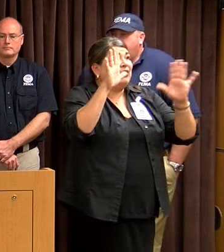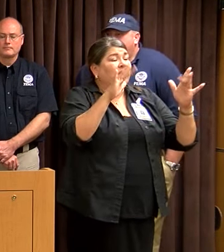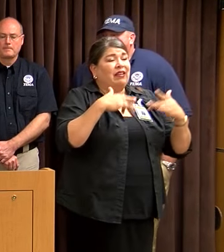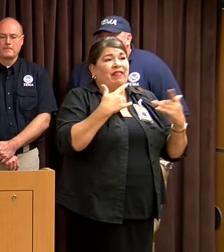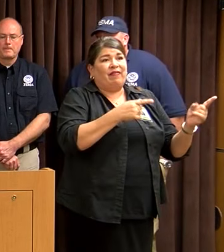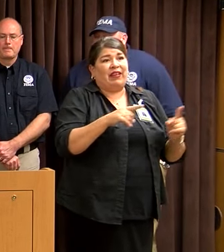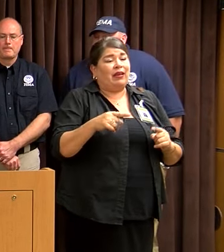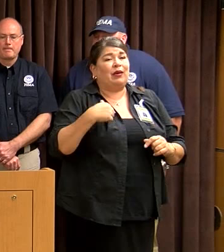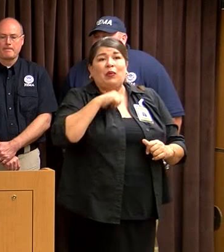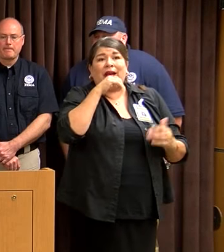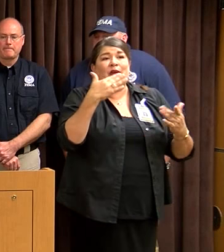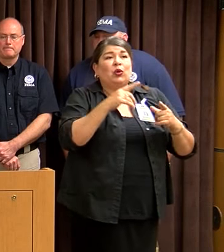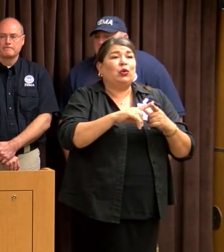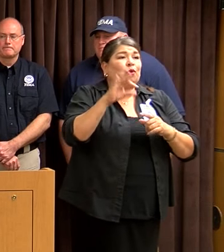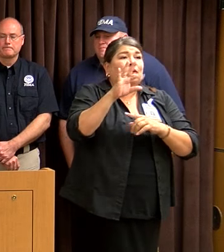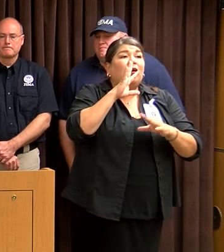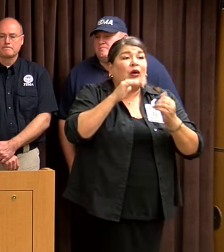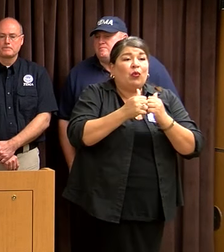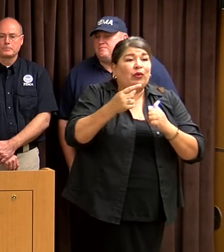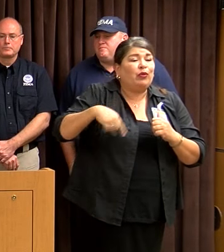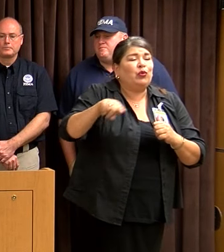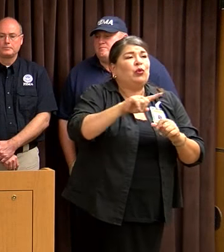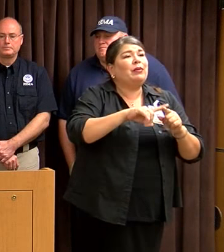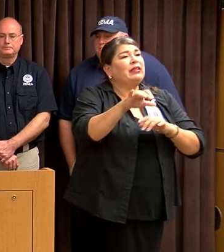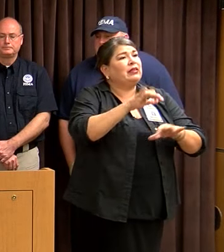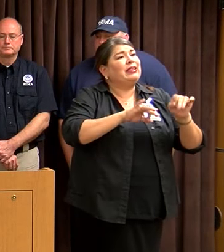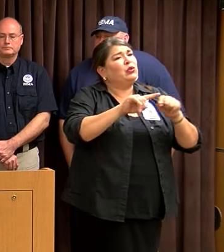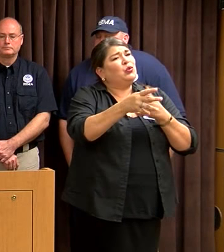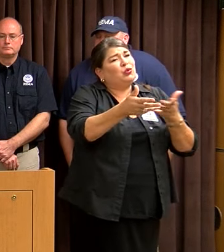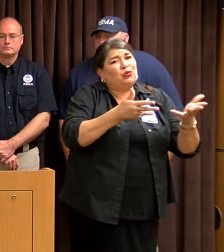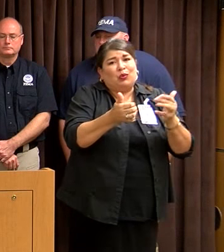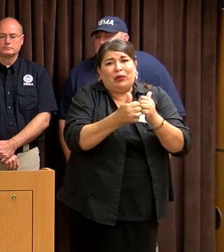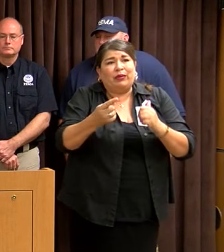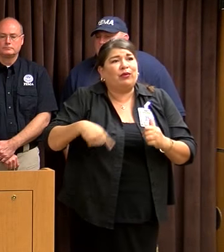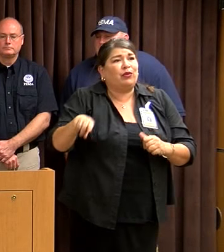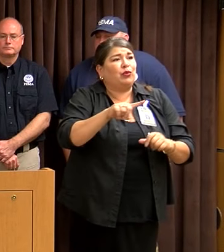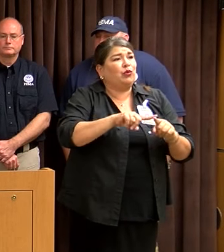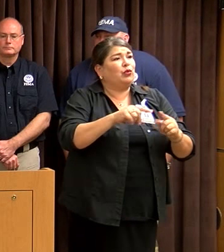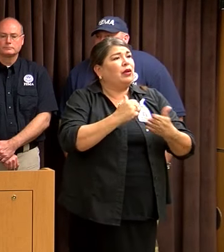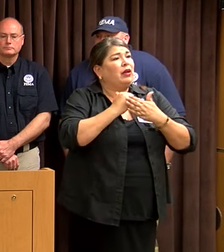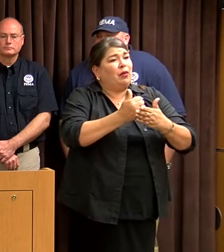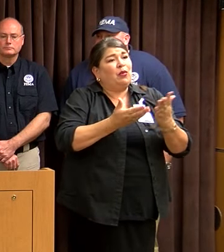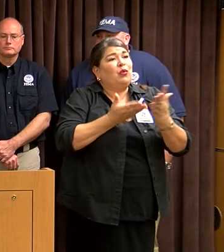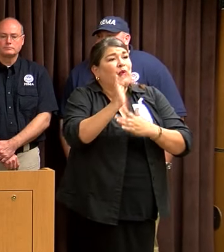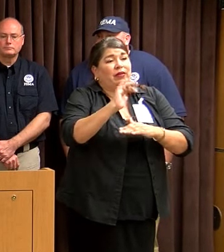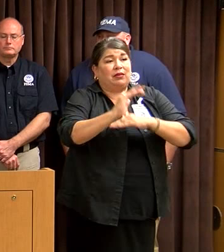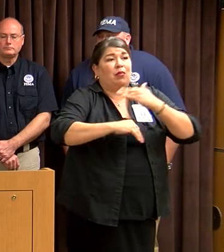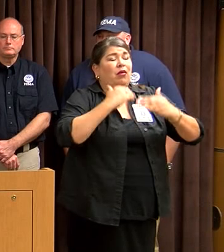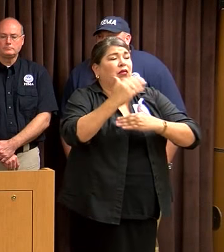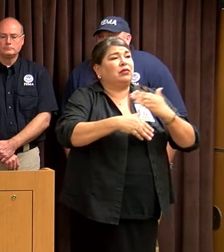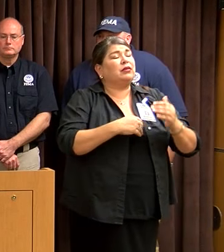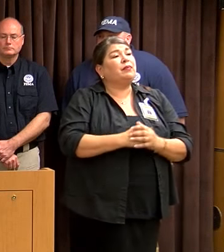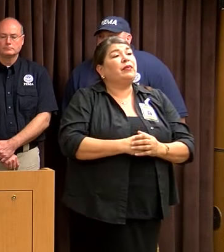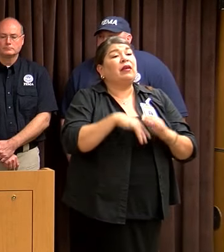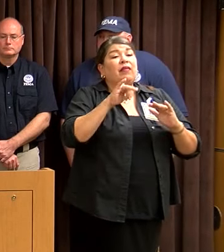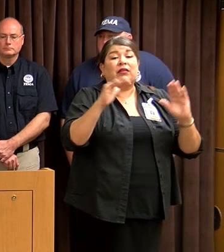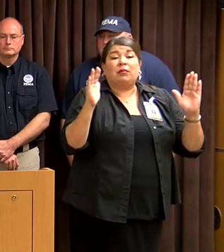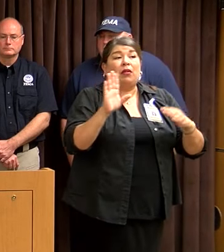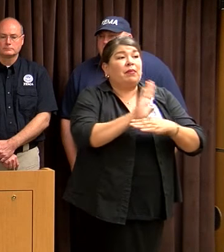not here to talk at you, but we're here to speak with you and help people through the process. Now, the Small Business